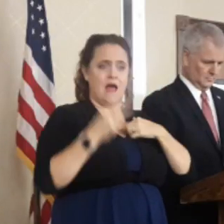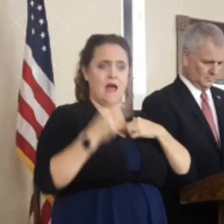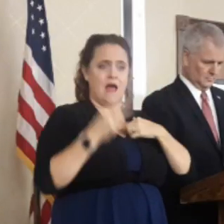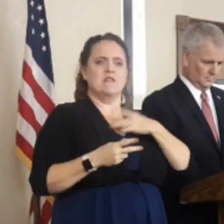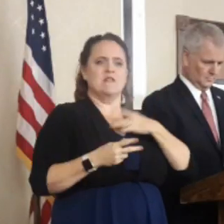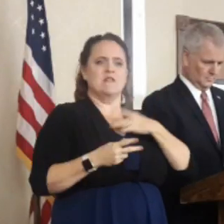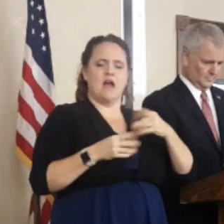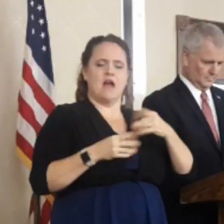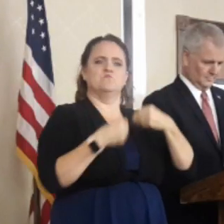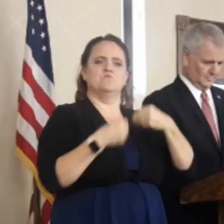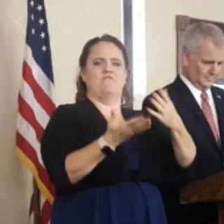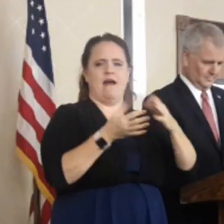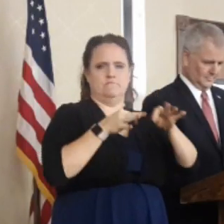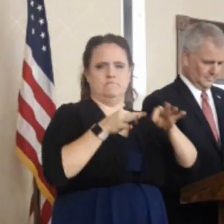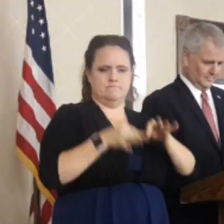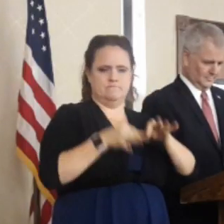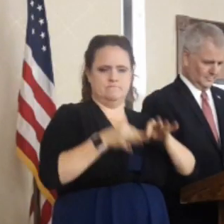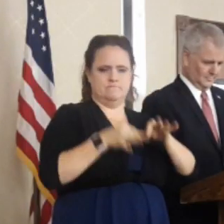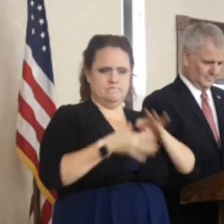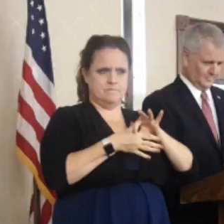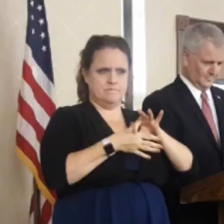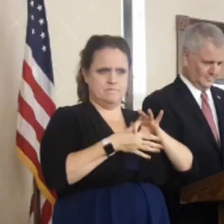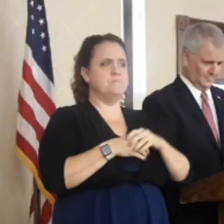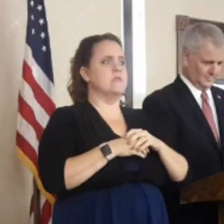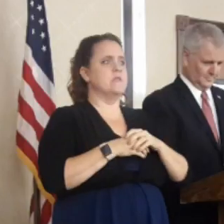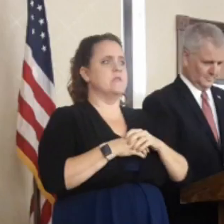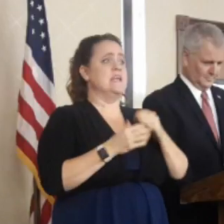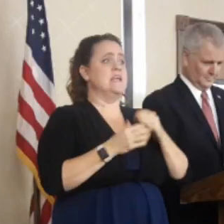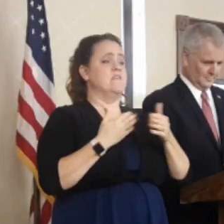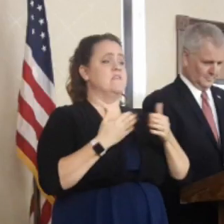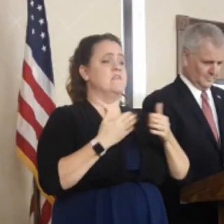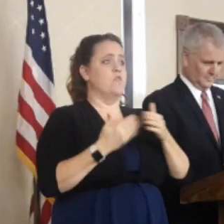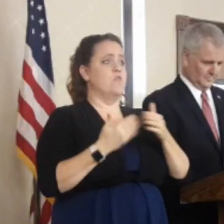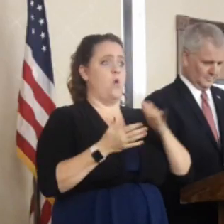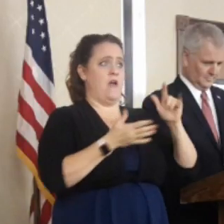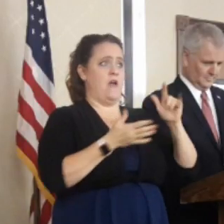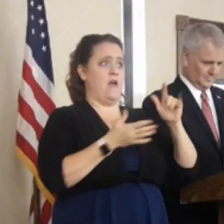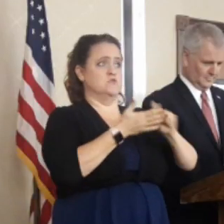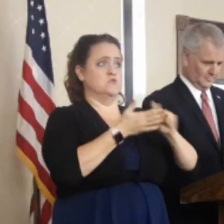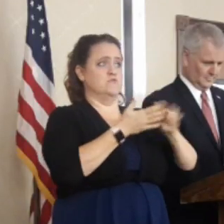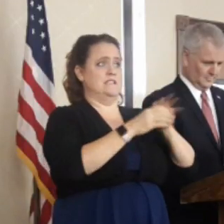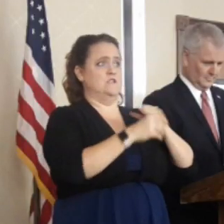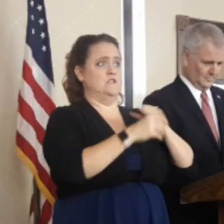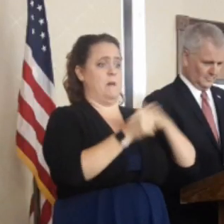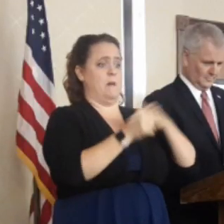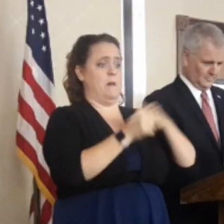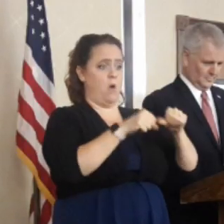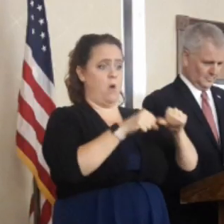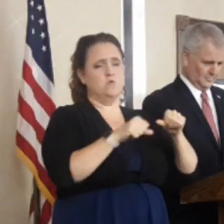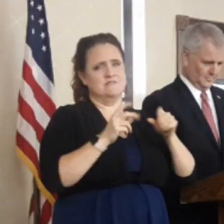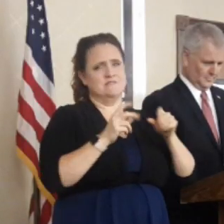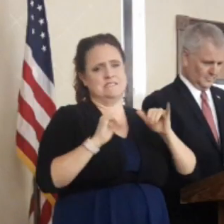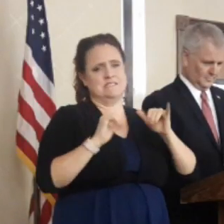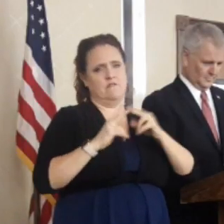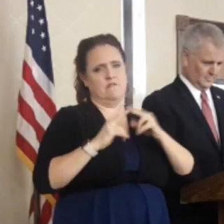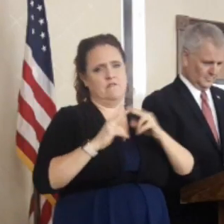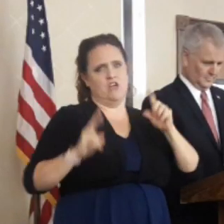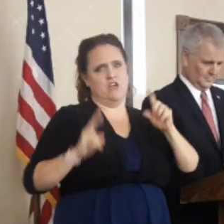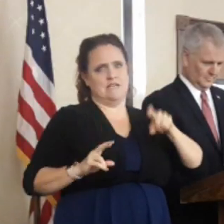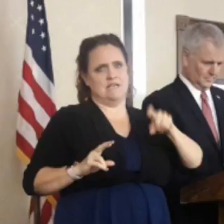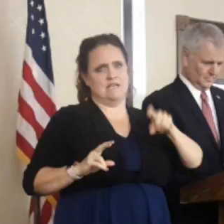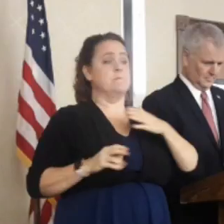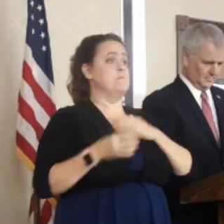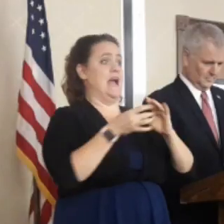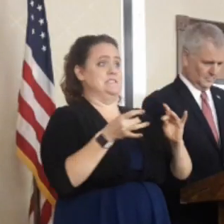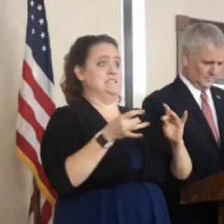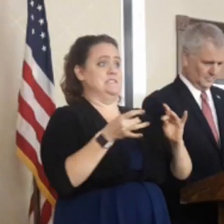context, that even though it was written into my post, it's apparently very necessary. The statement that I made was